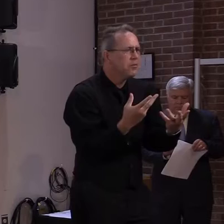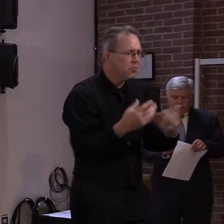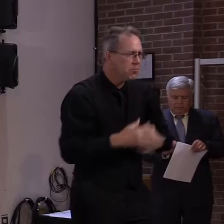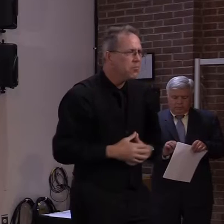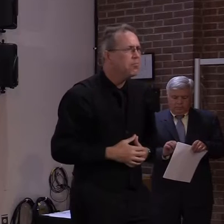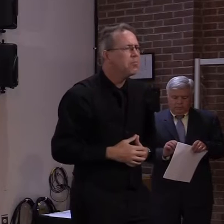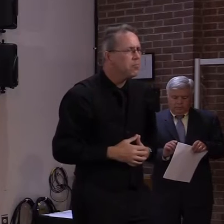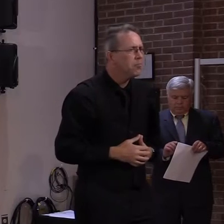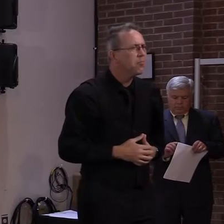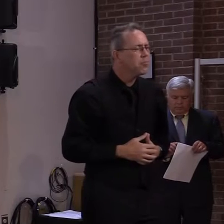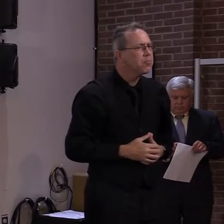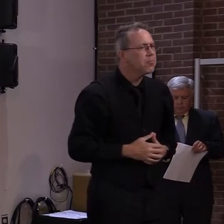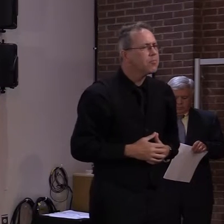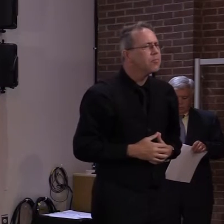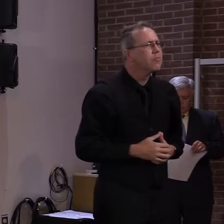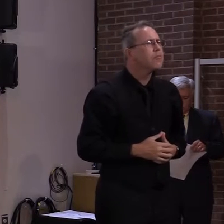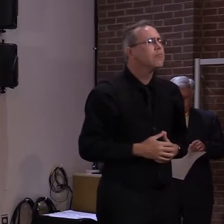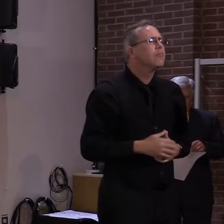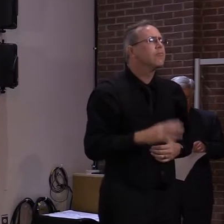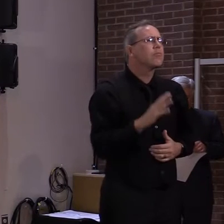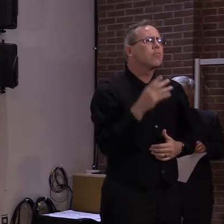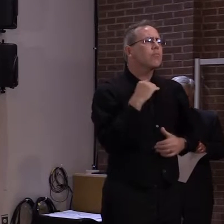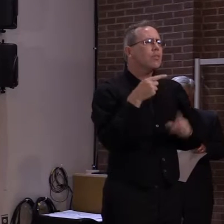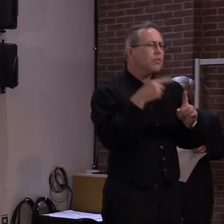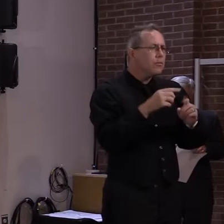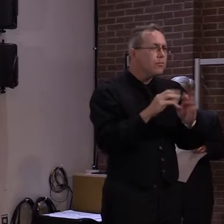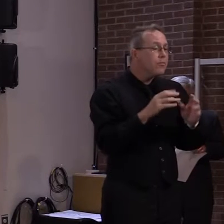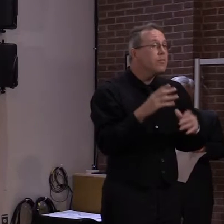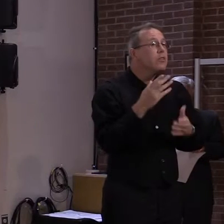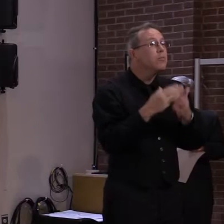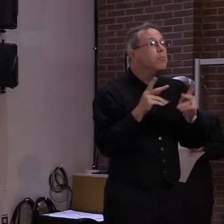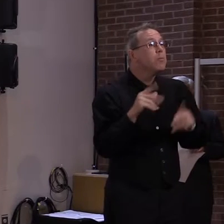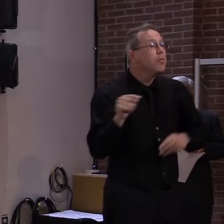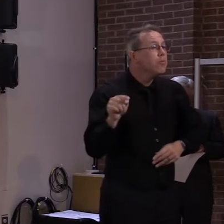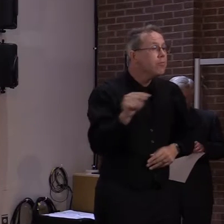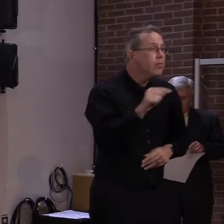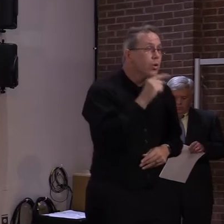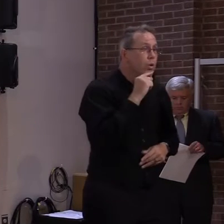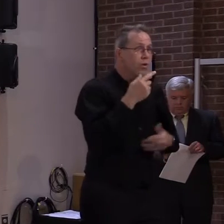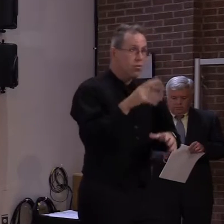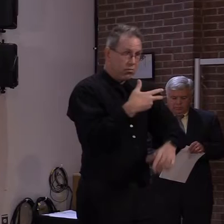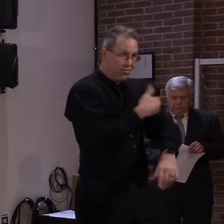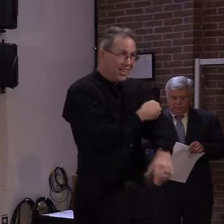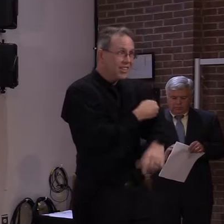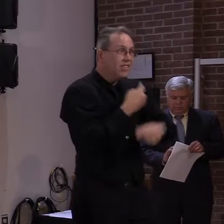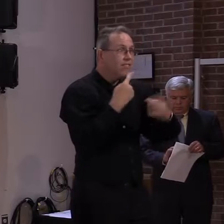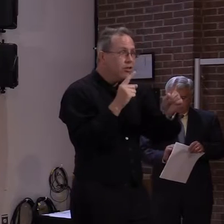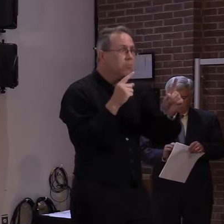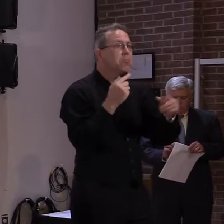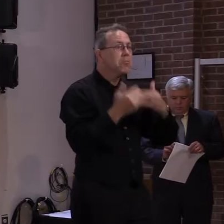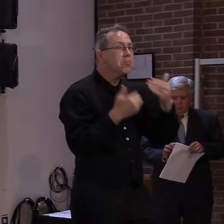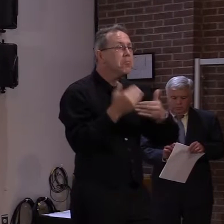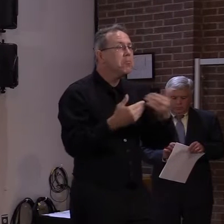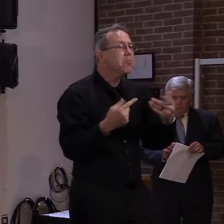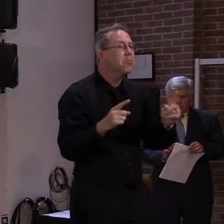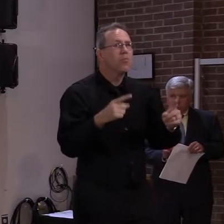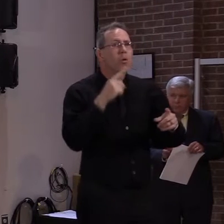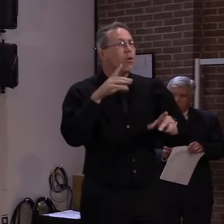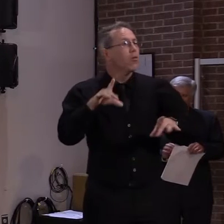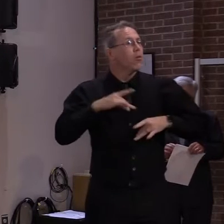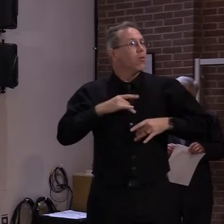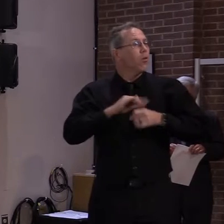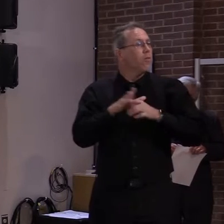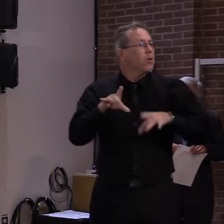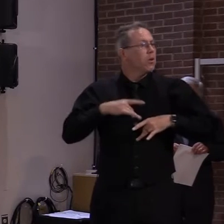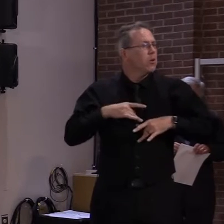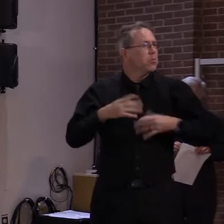vaccines are preventing cases. Yes, there are so-called breakthrough cases, but that term